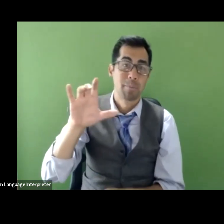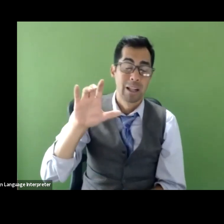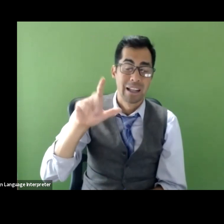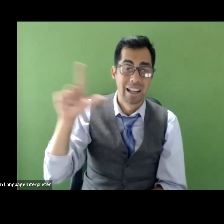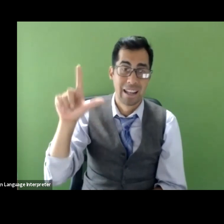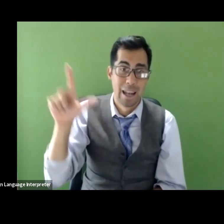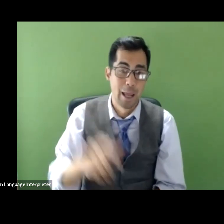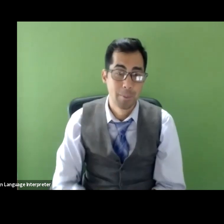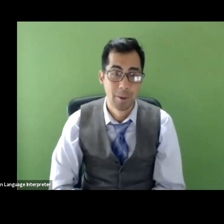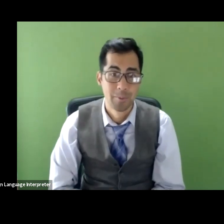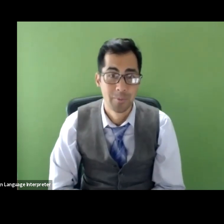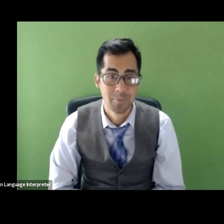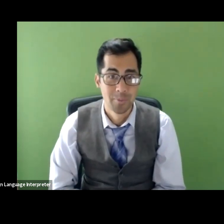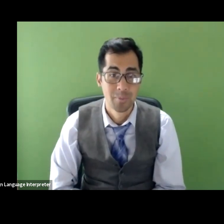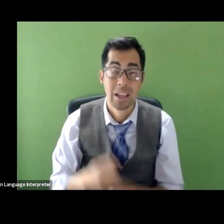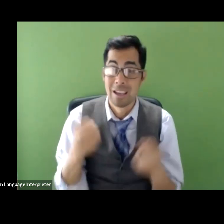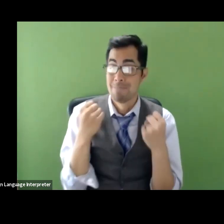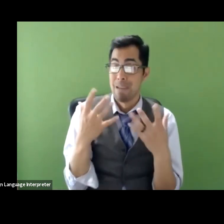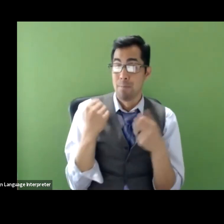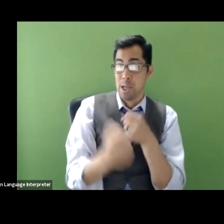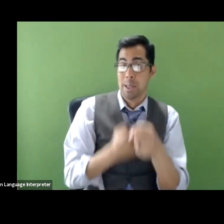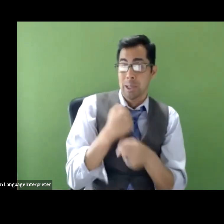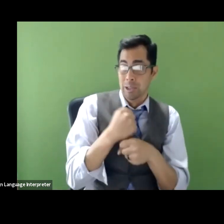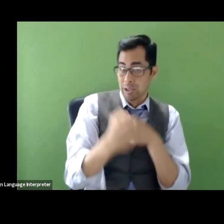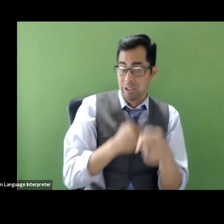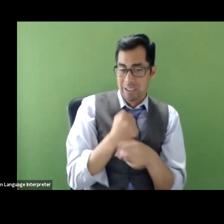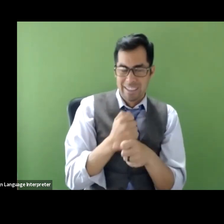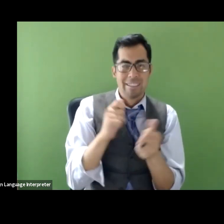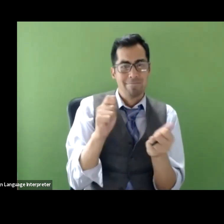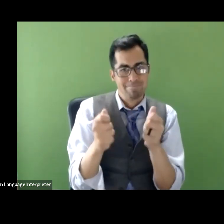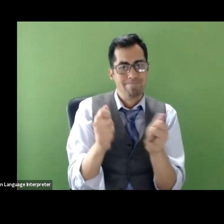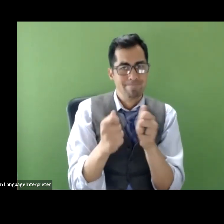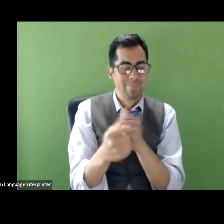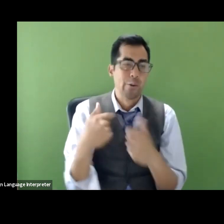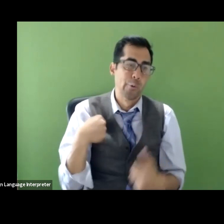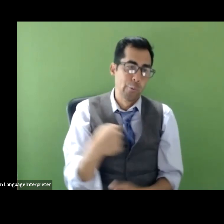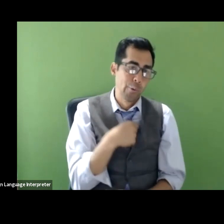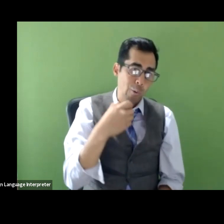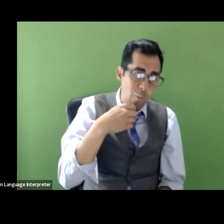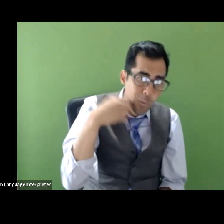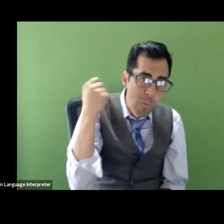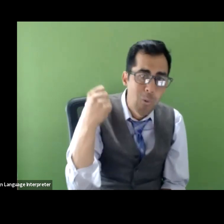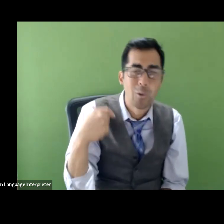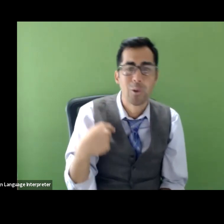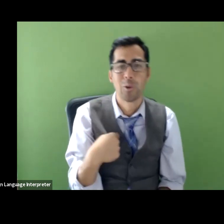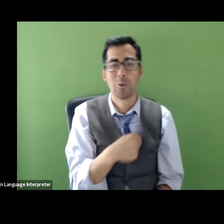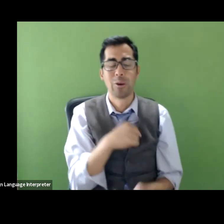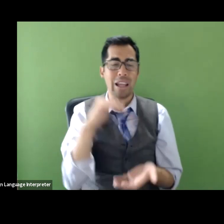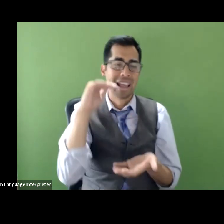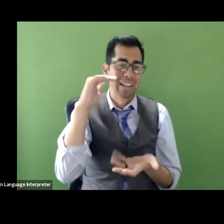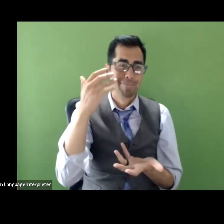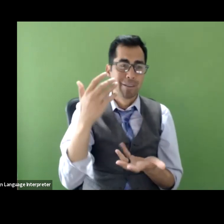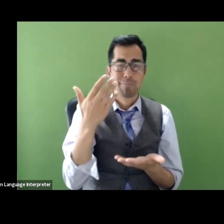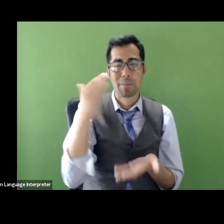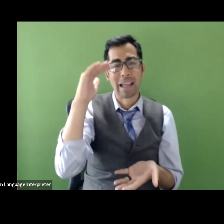Many years have gone by since she said this. We are all older and perhaps less optimistic than we were